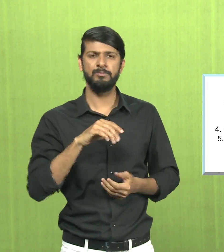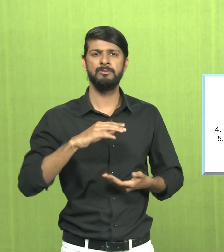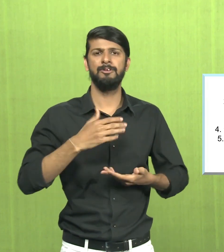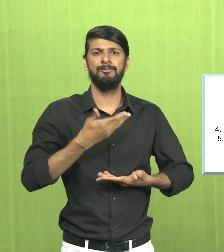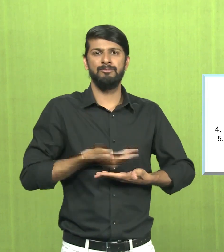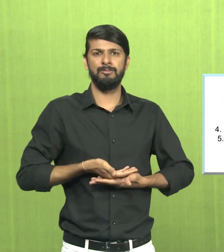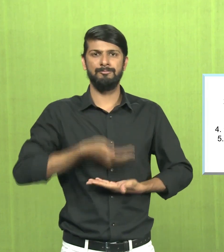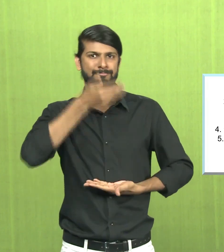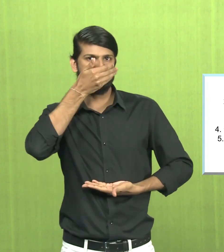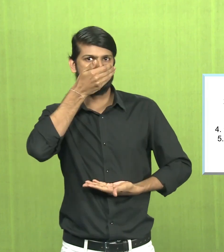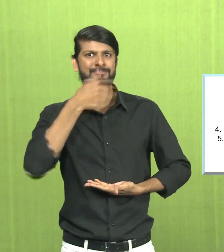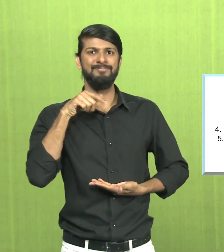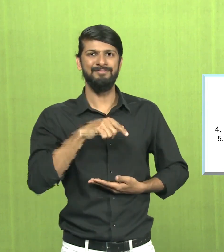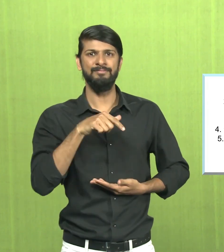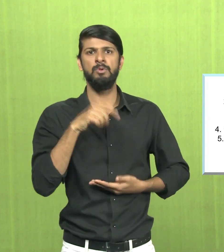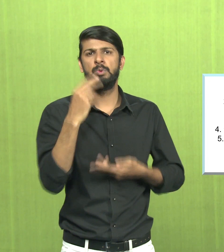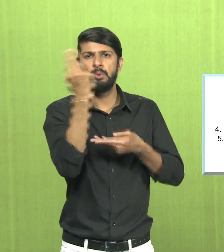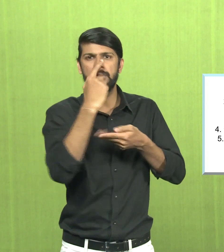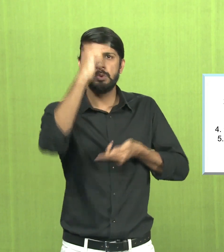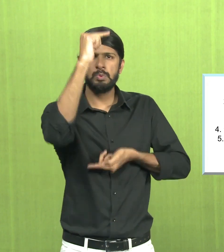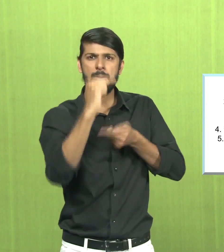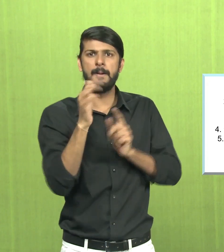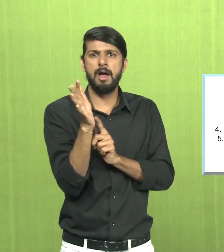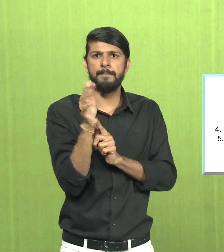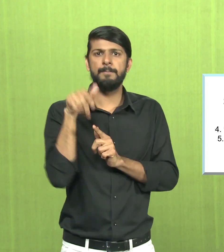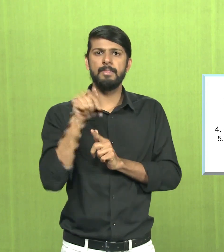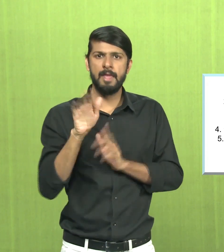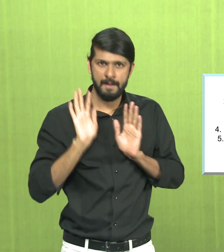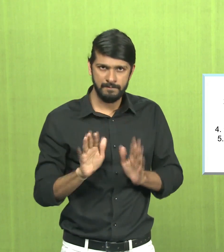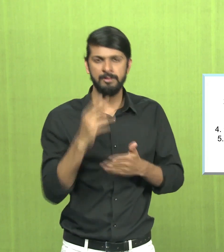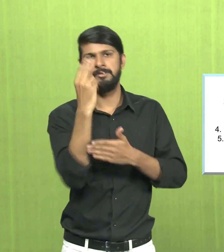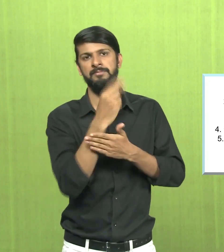After that, we have the second painting, which is a Jain miniature on palm leaf.